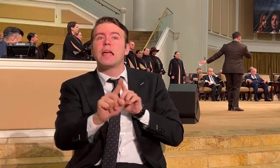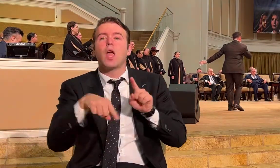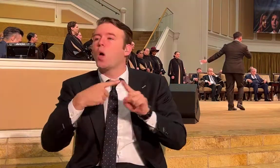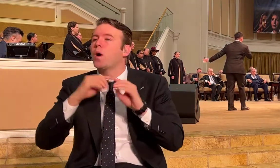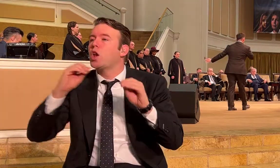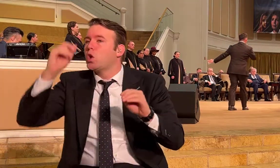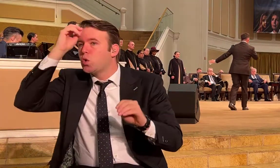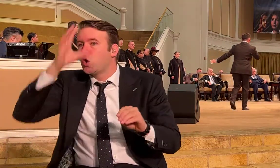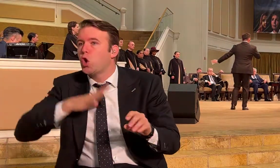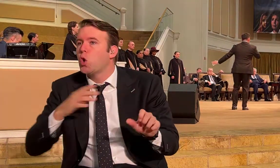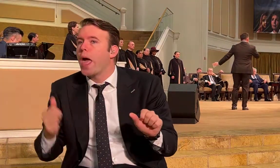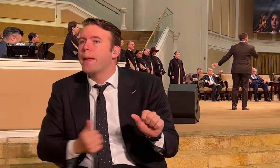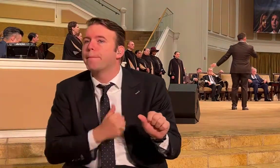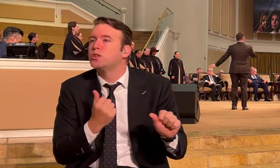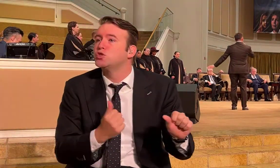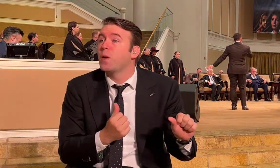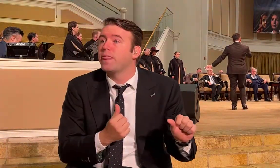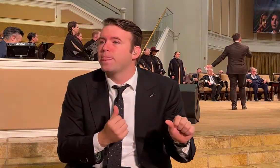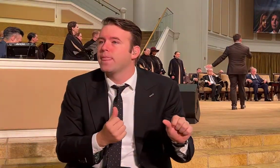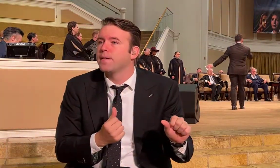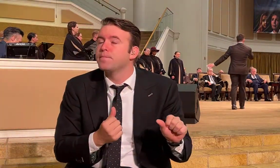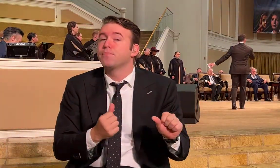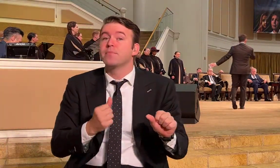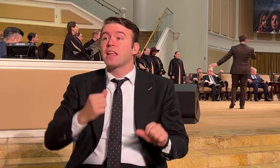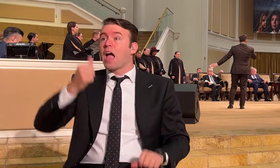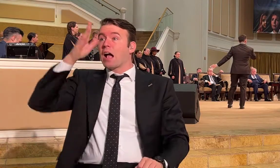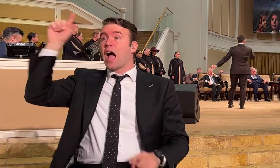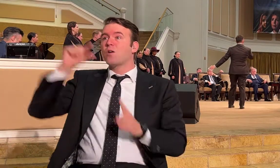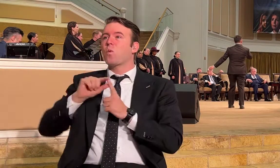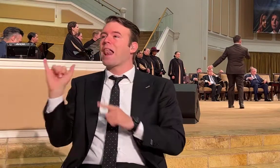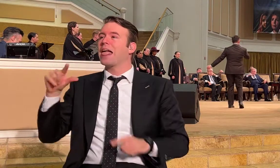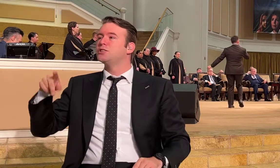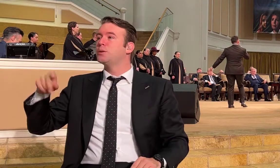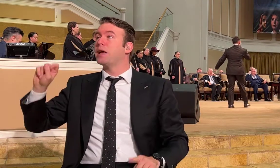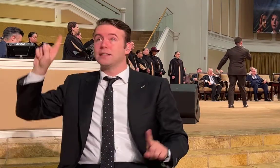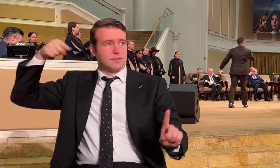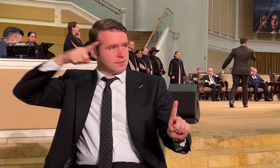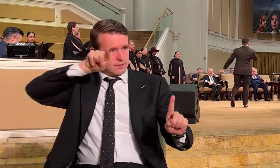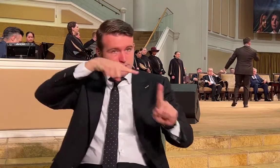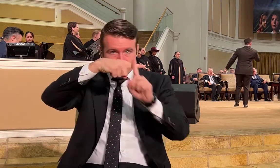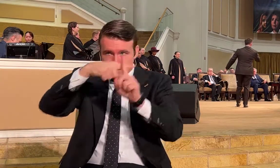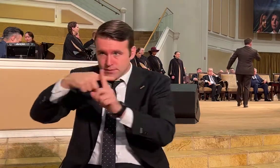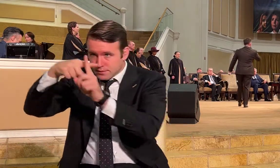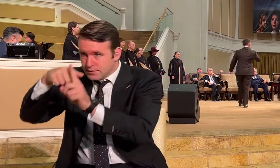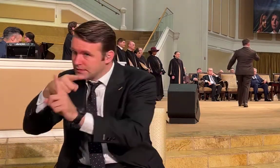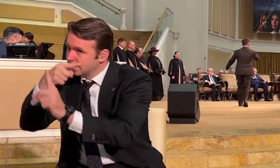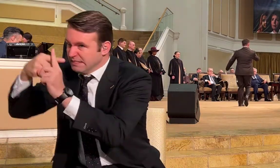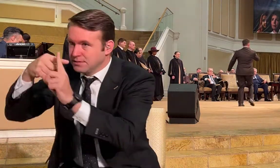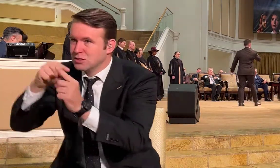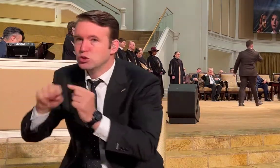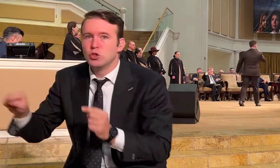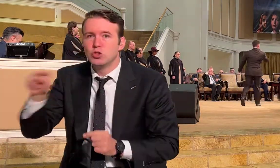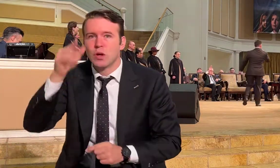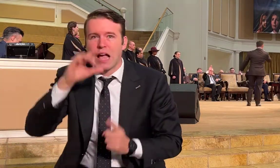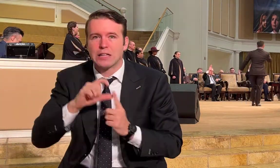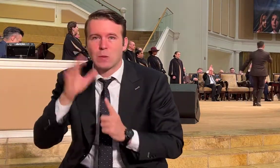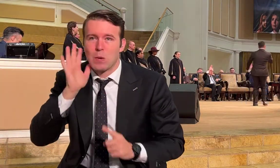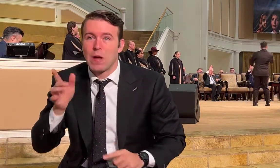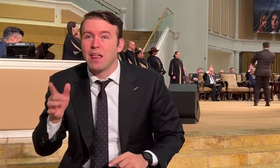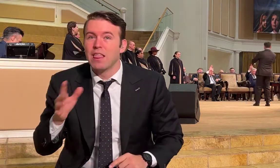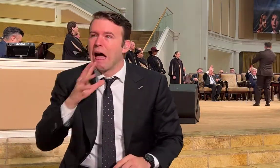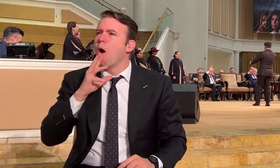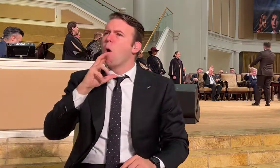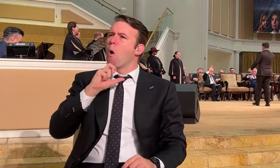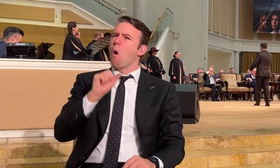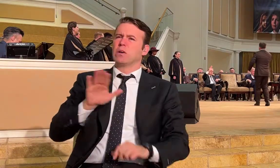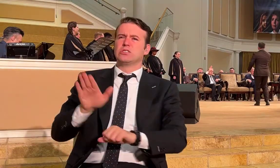man pursues. God's word's got GPS, and it'll find you right where you are. The young used to sing an old song, but the